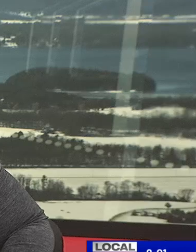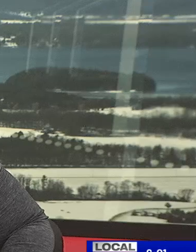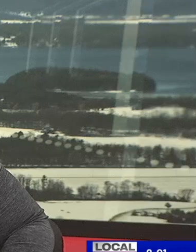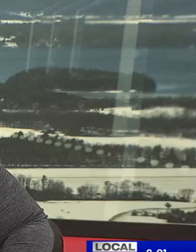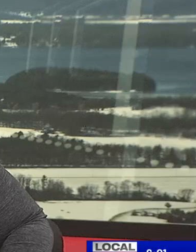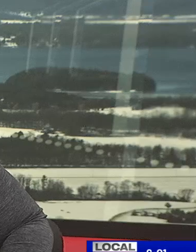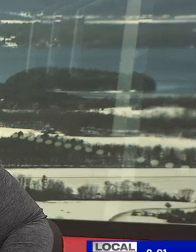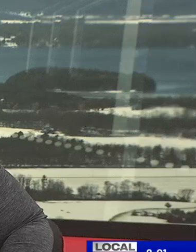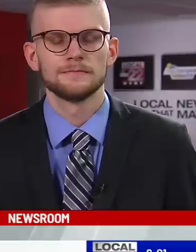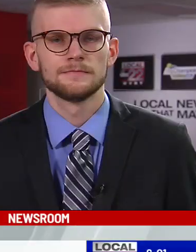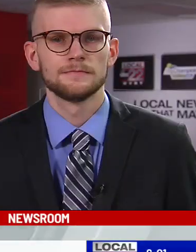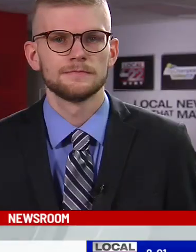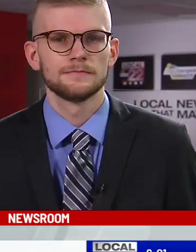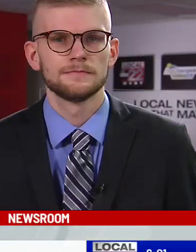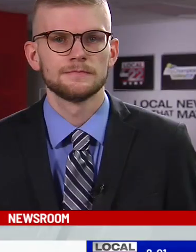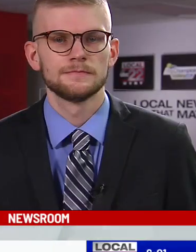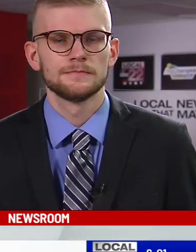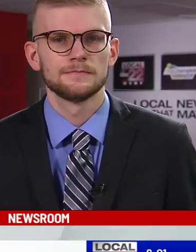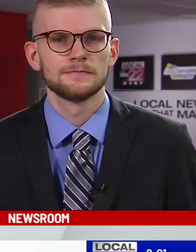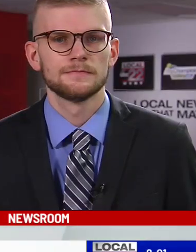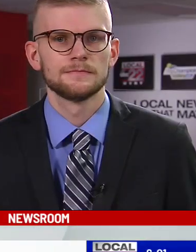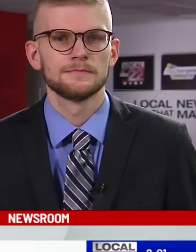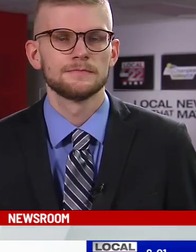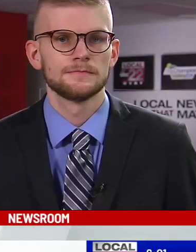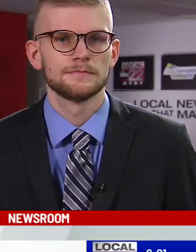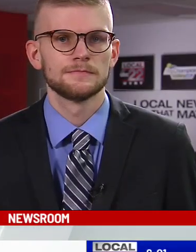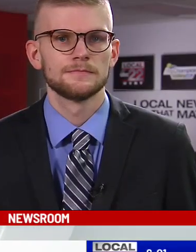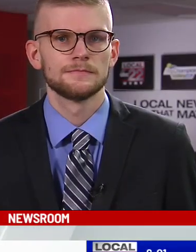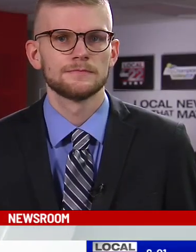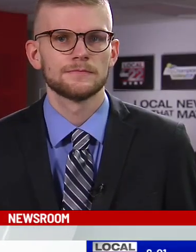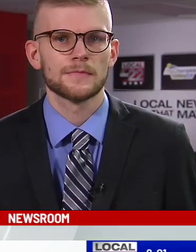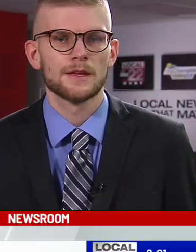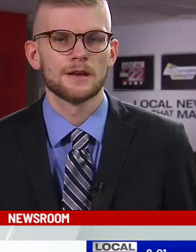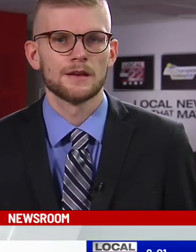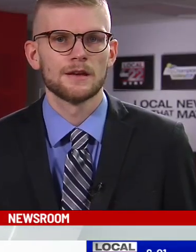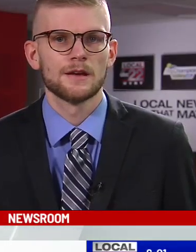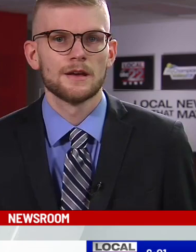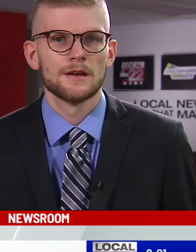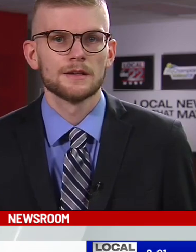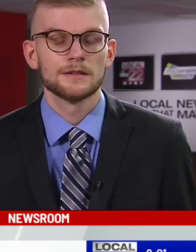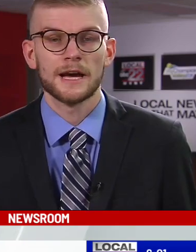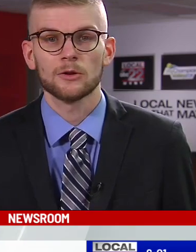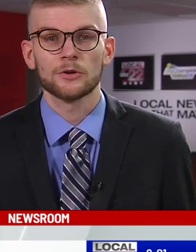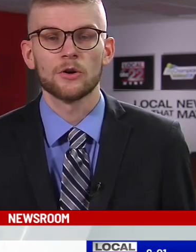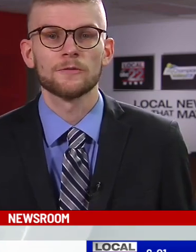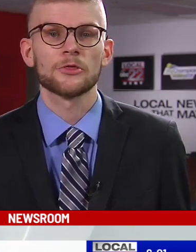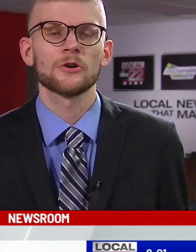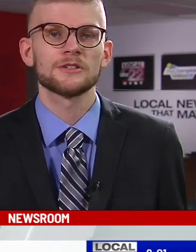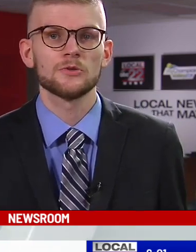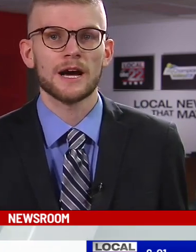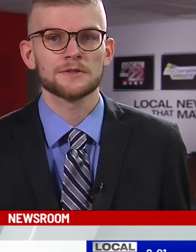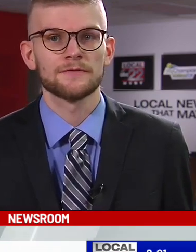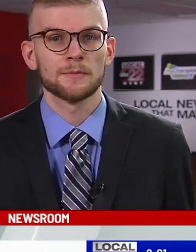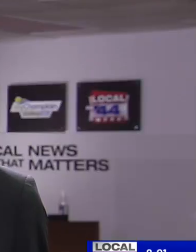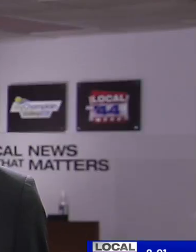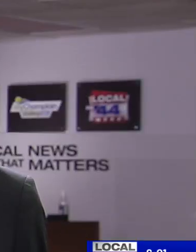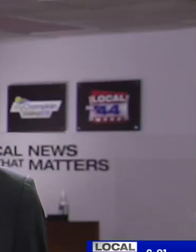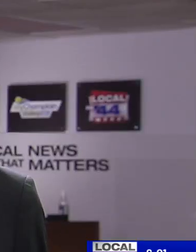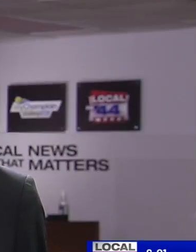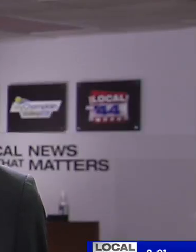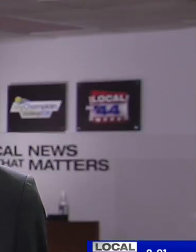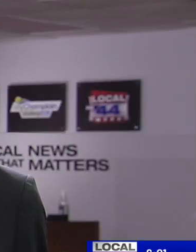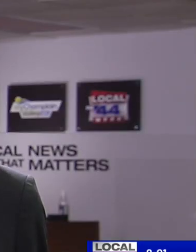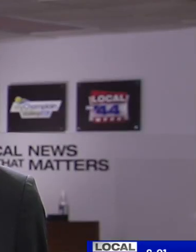University. Local 22's Devin Bates joins us live in the newsroom with more on this. Devin? Yeah, Lauren, over 32,000